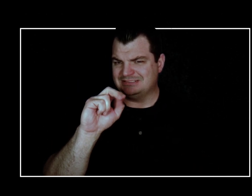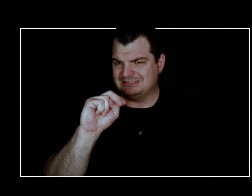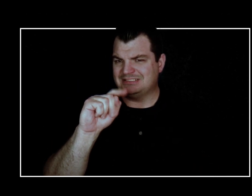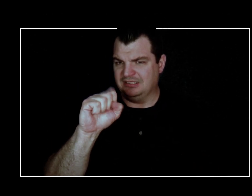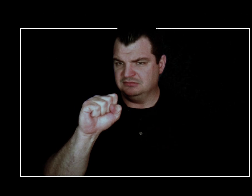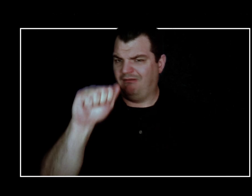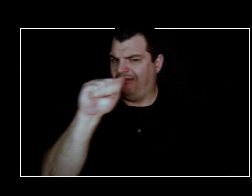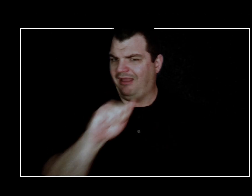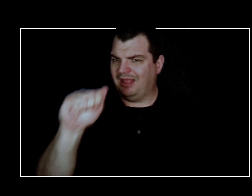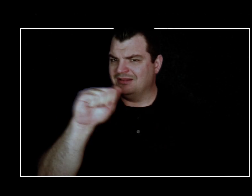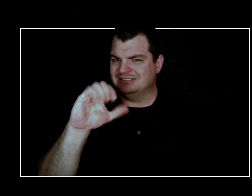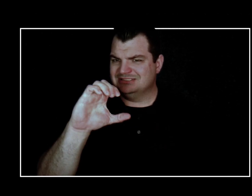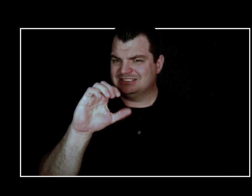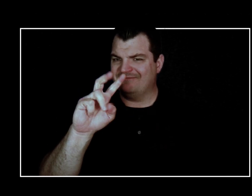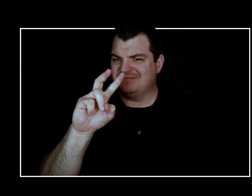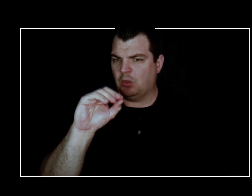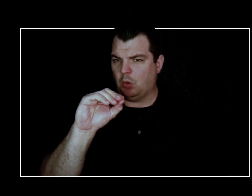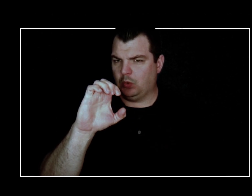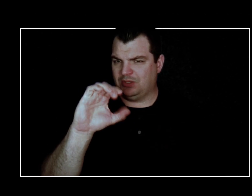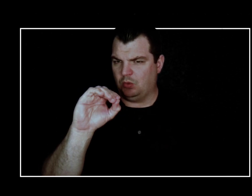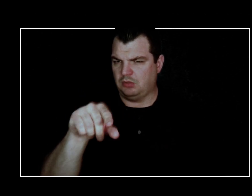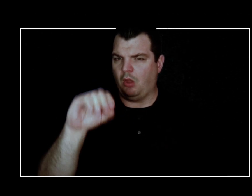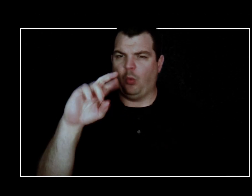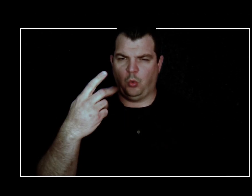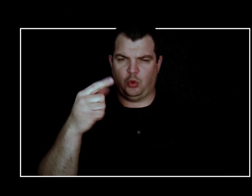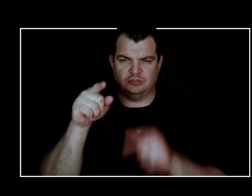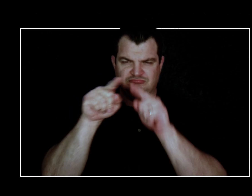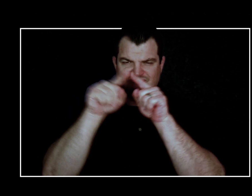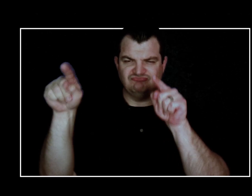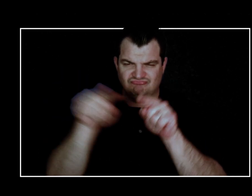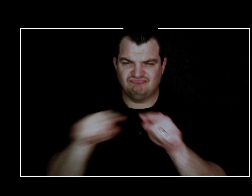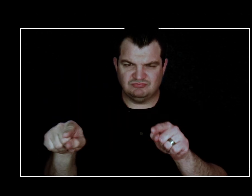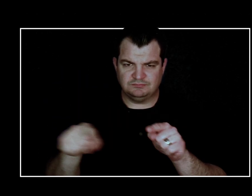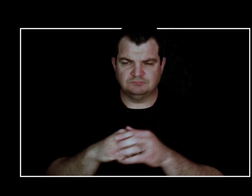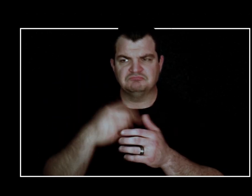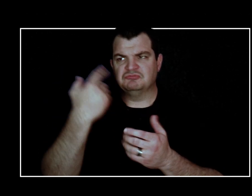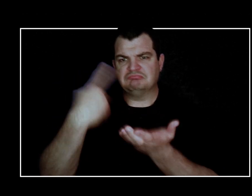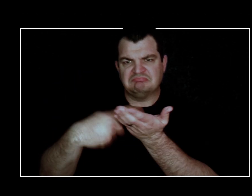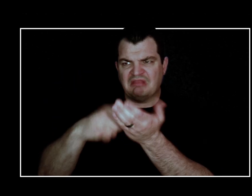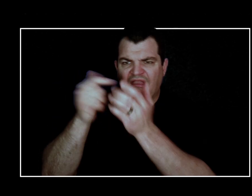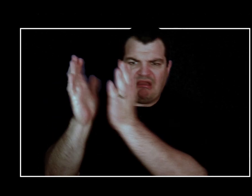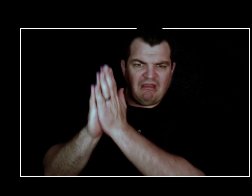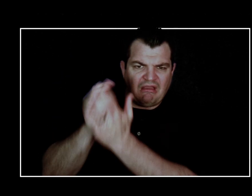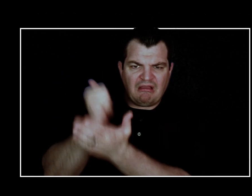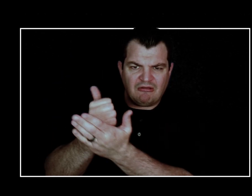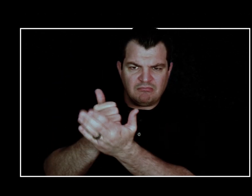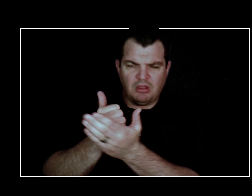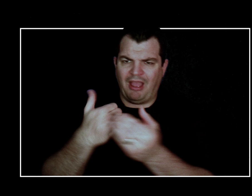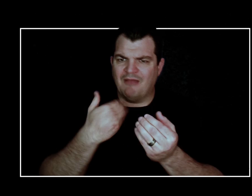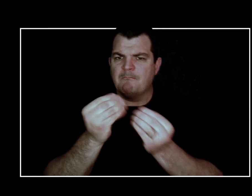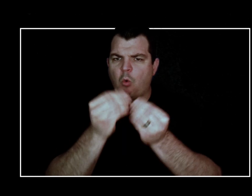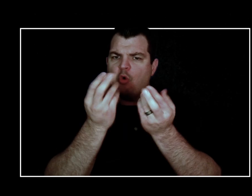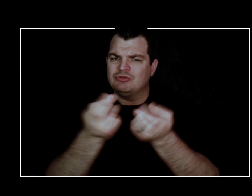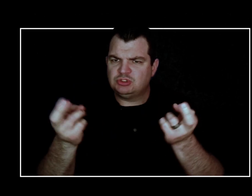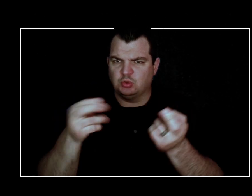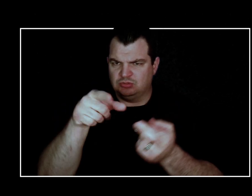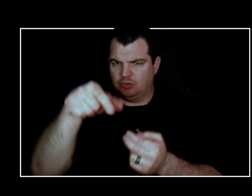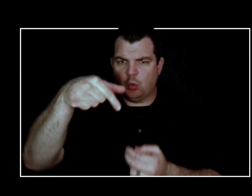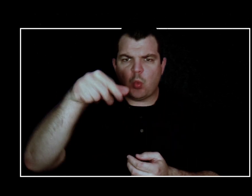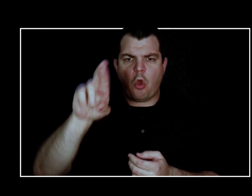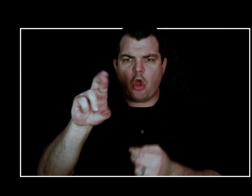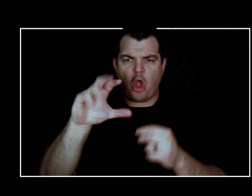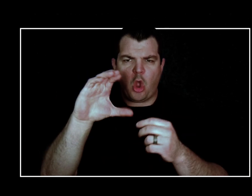802-864-0099 or email them at this address to talk to someone who can help. There are more resources at